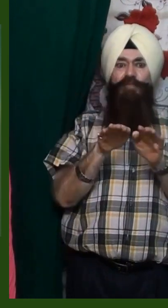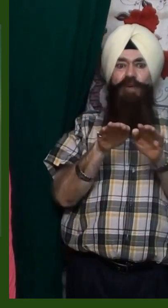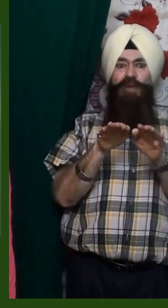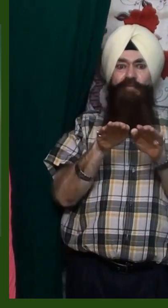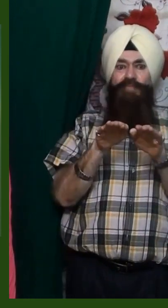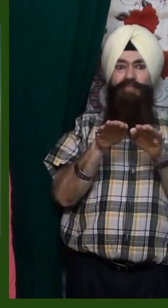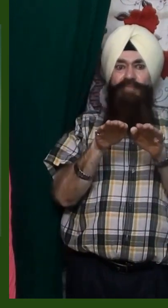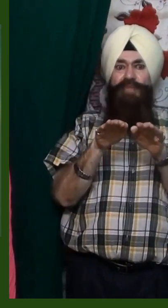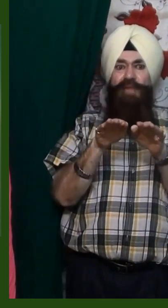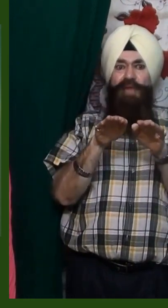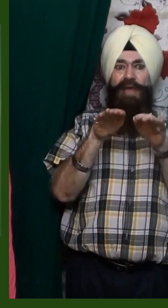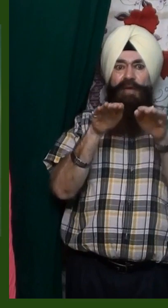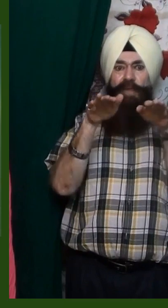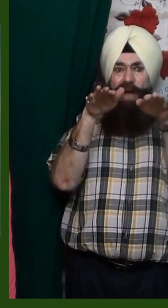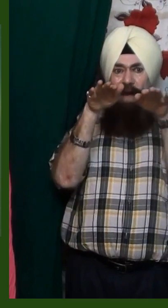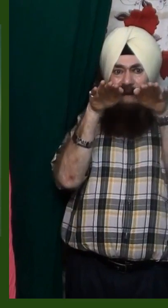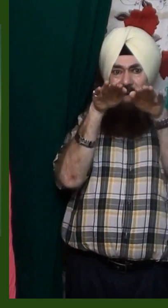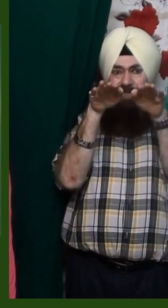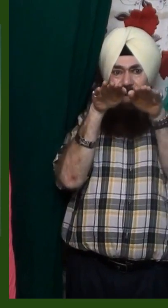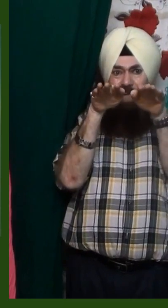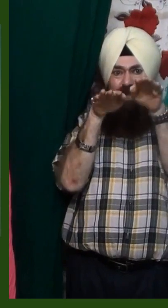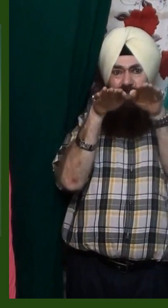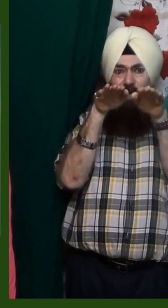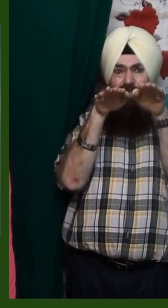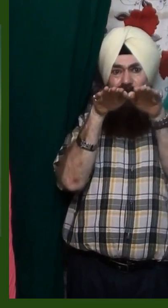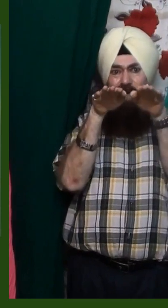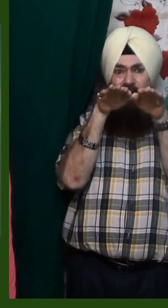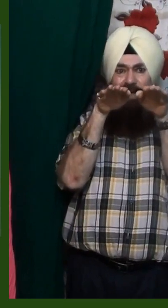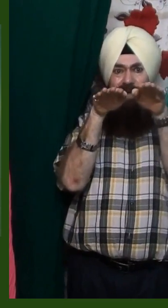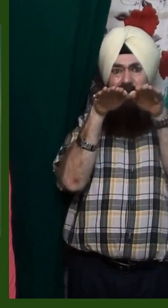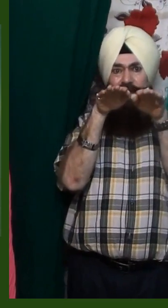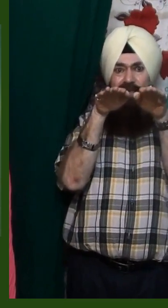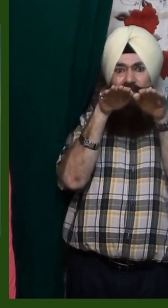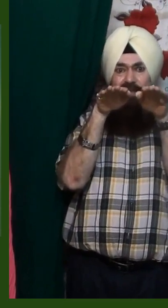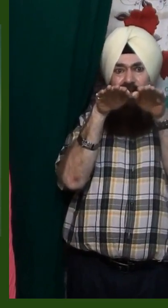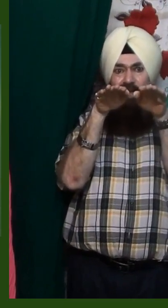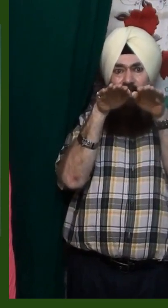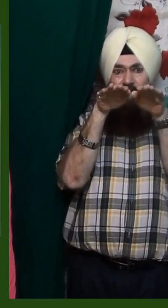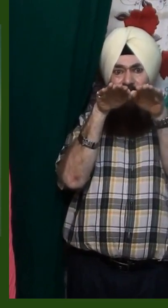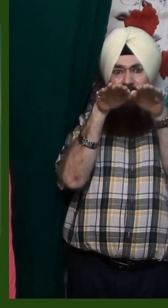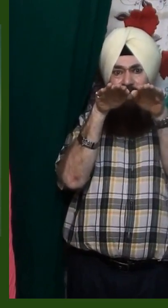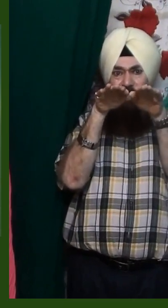be in free fall, and as well as we will be moving, you know,